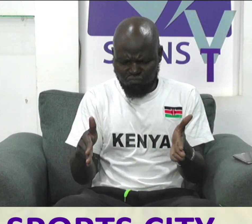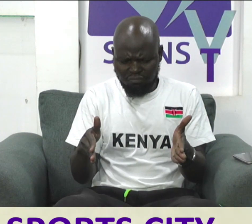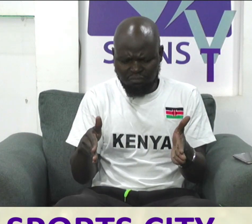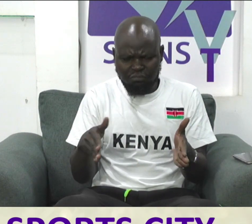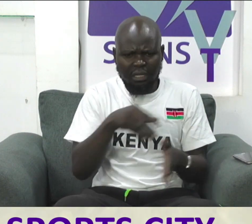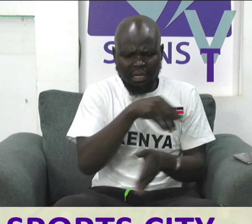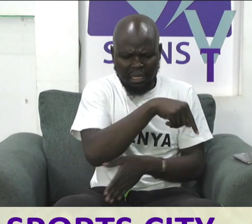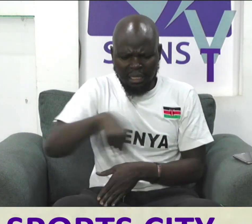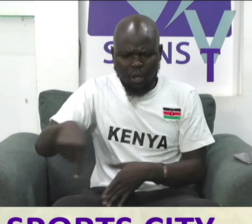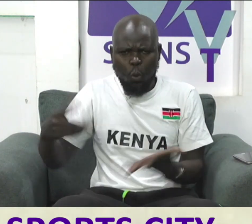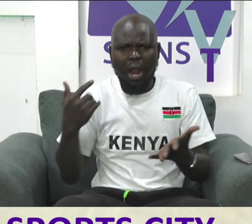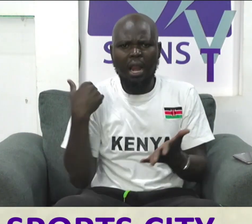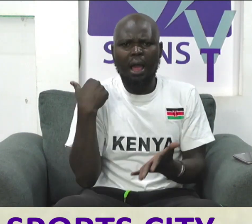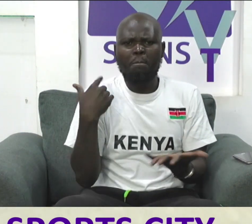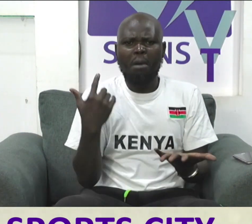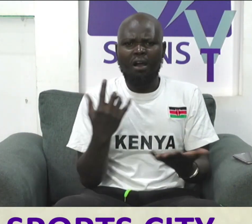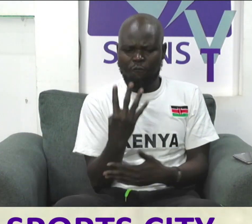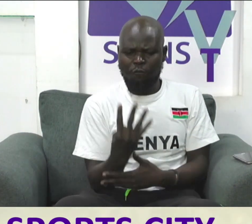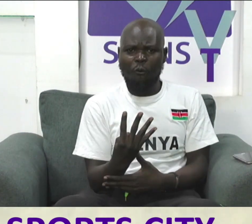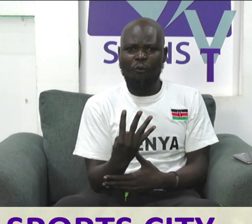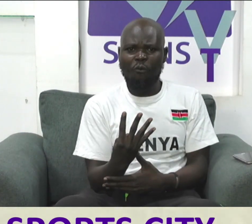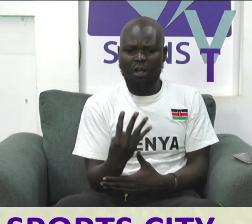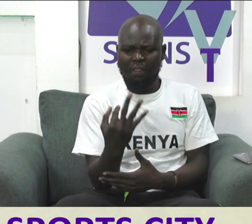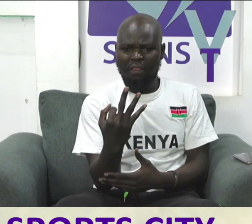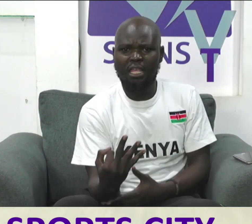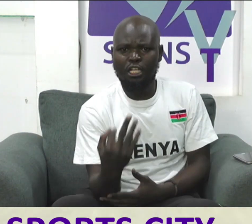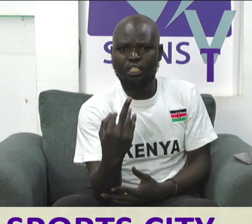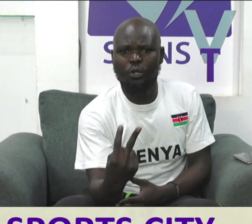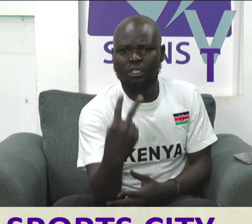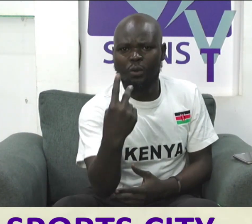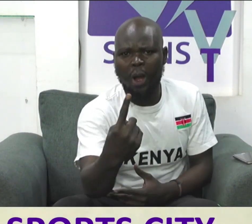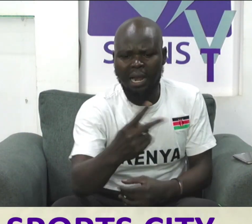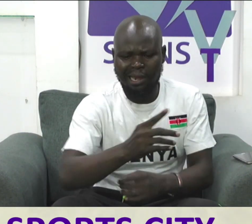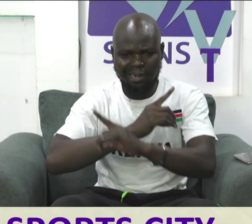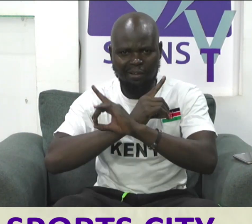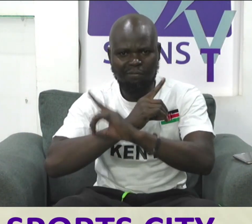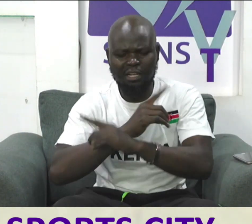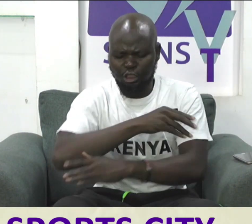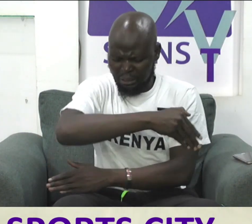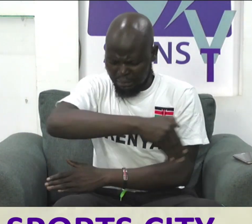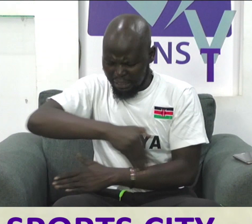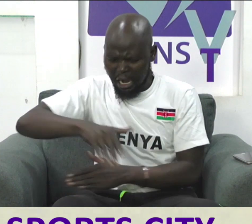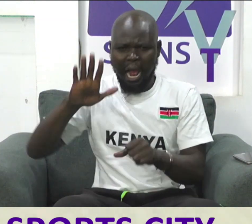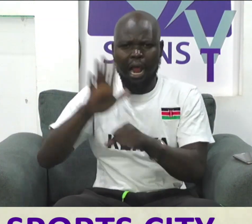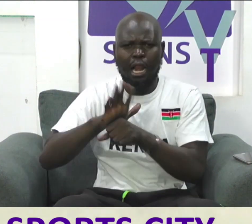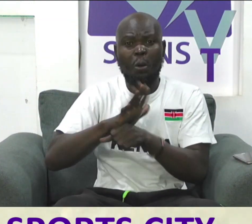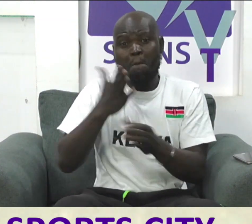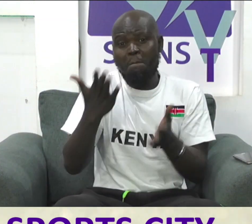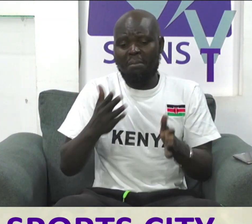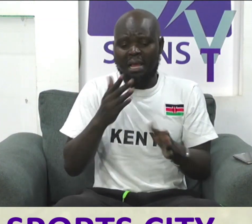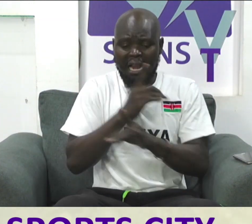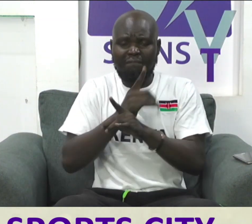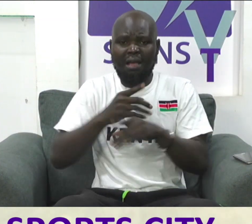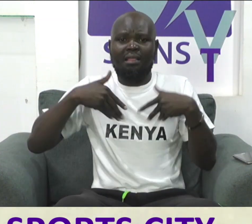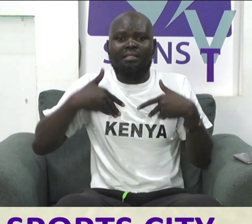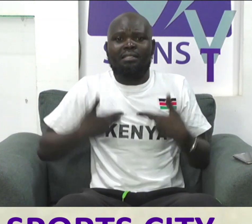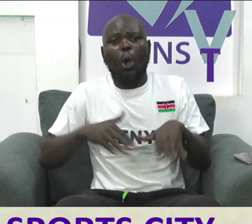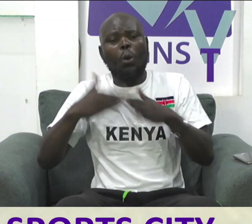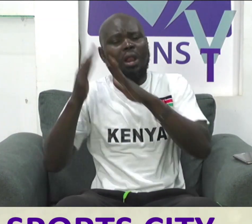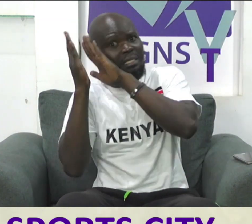their center is well manned. Maybe they have a positioning of 4-3-3-1. And